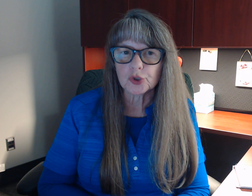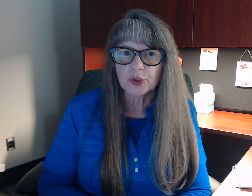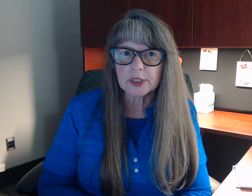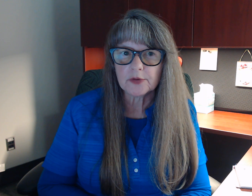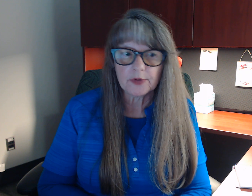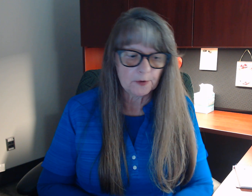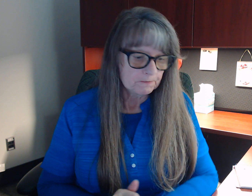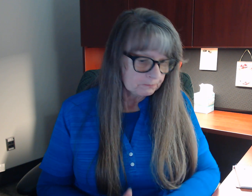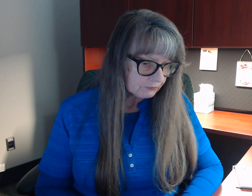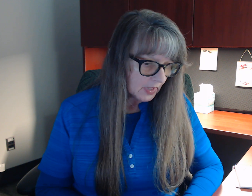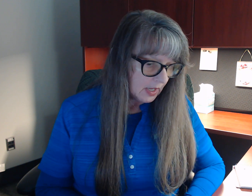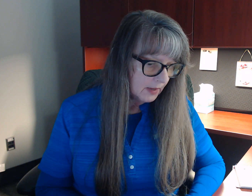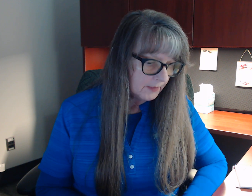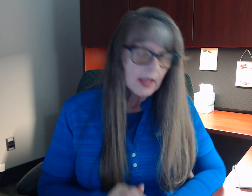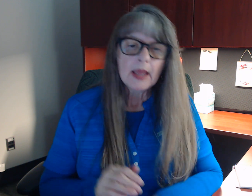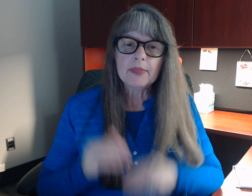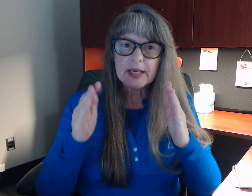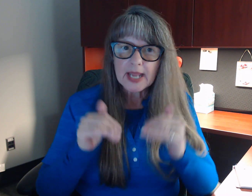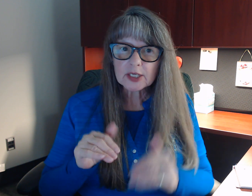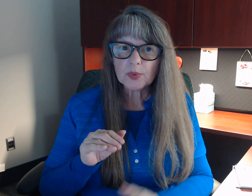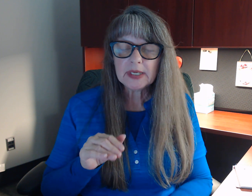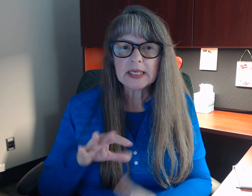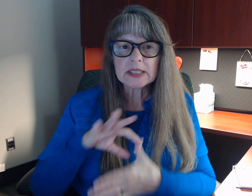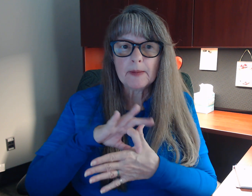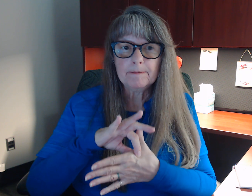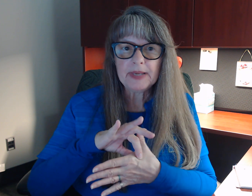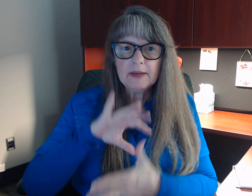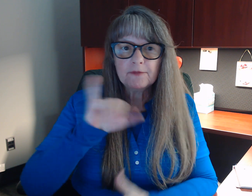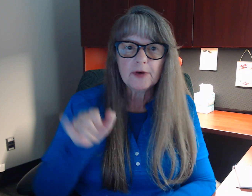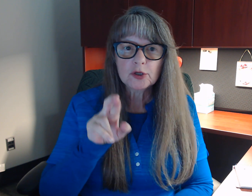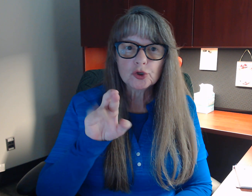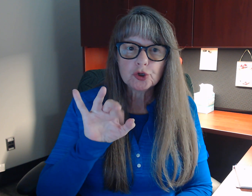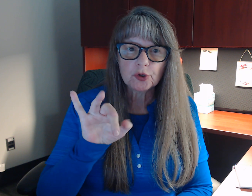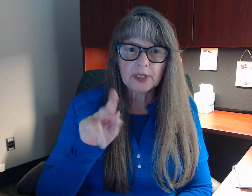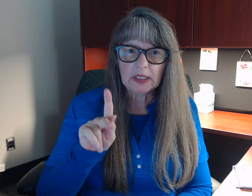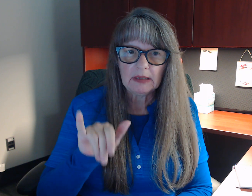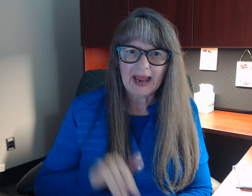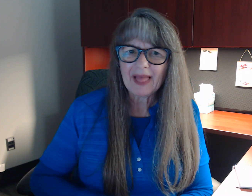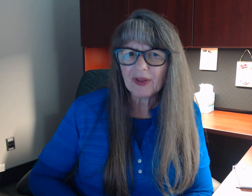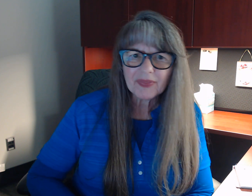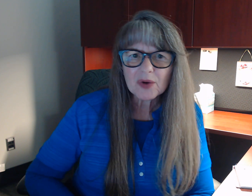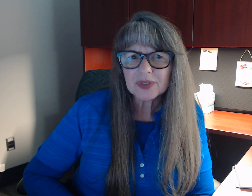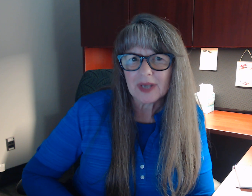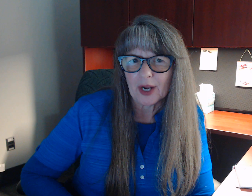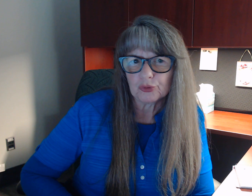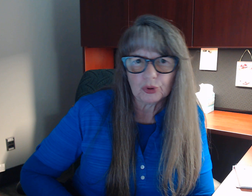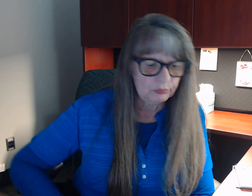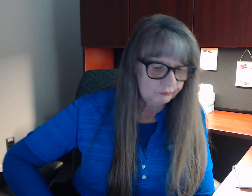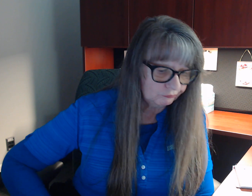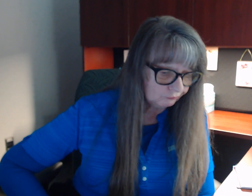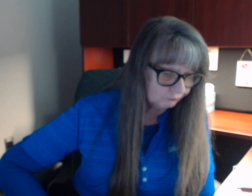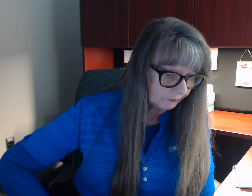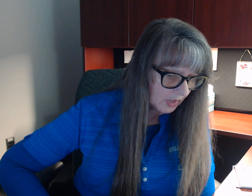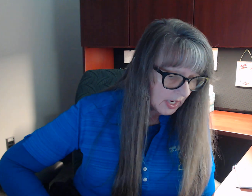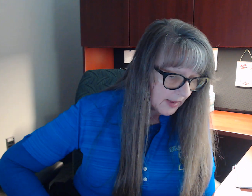alternative. The next one is beef jerky. I thought that was natural, but